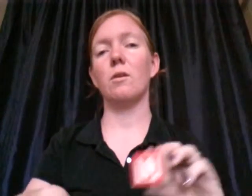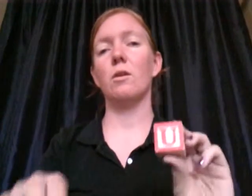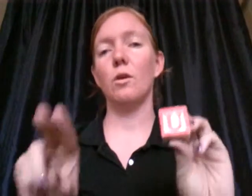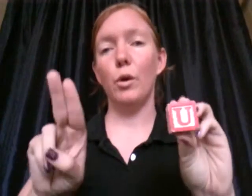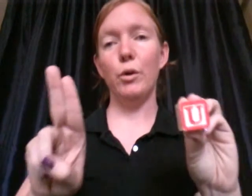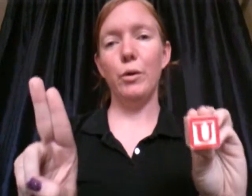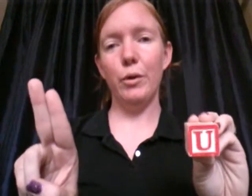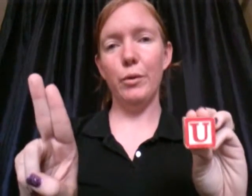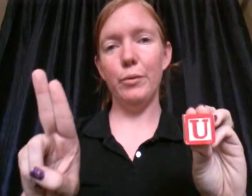U